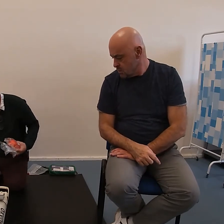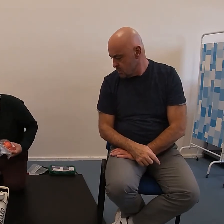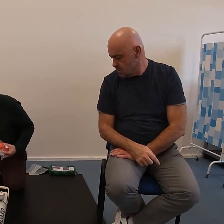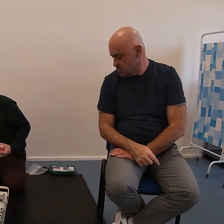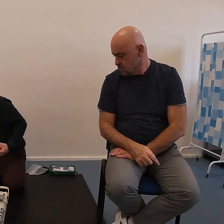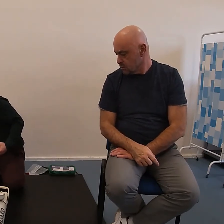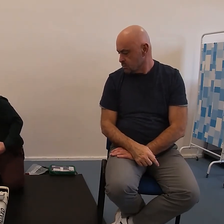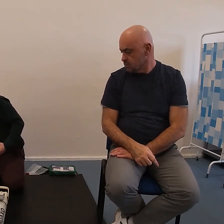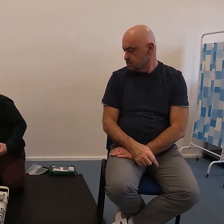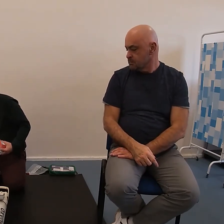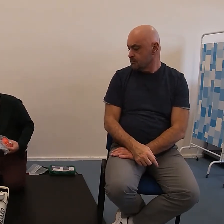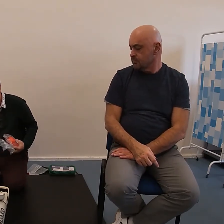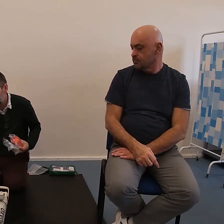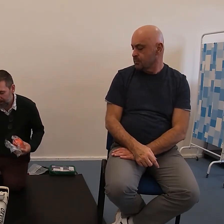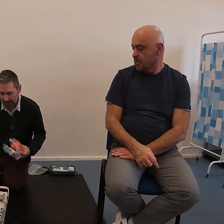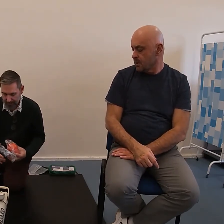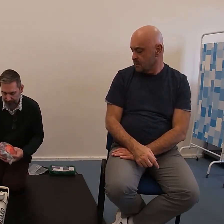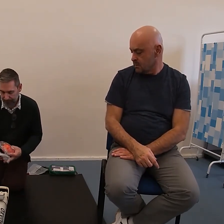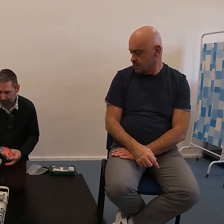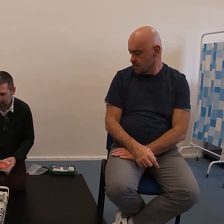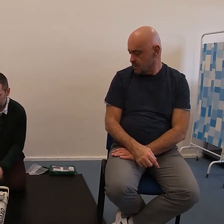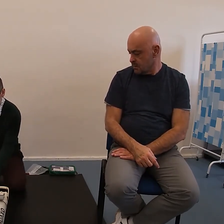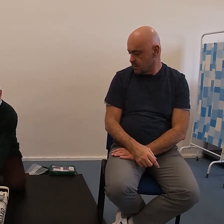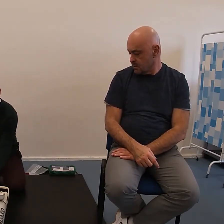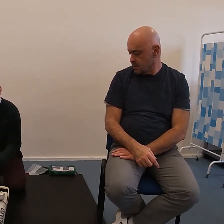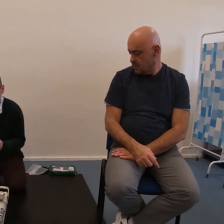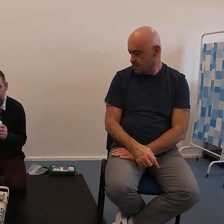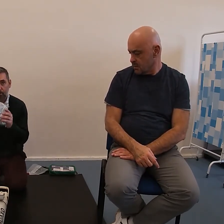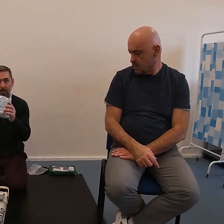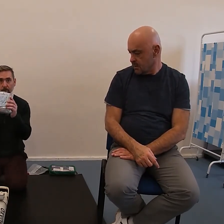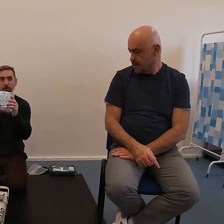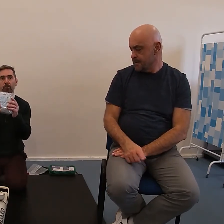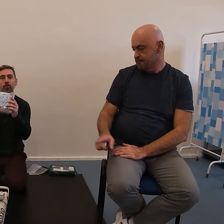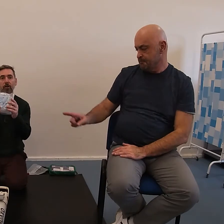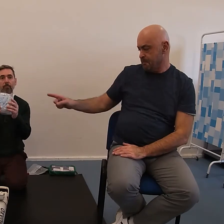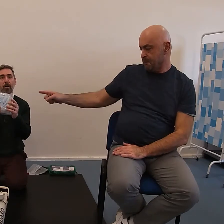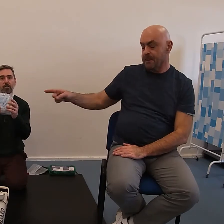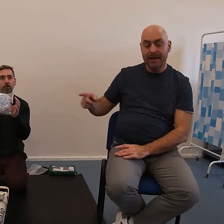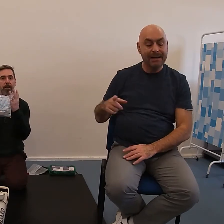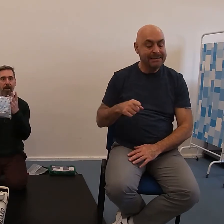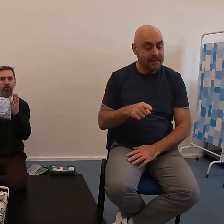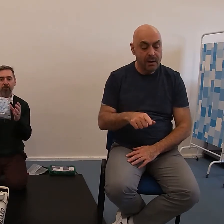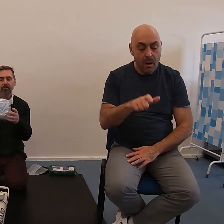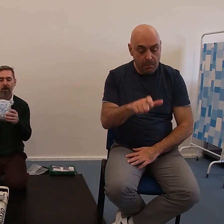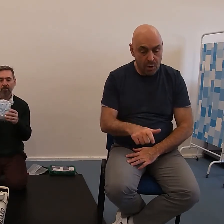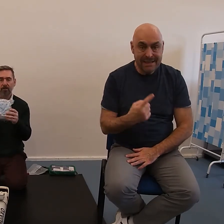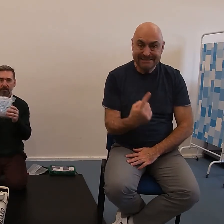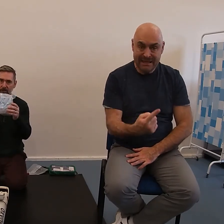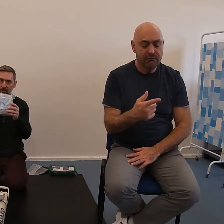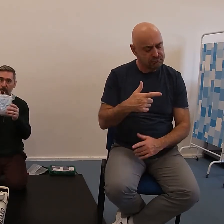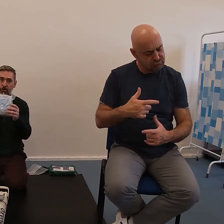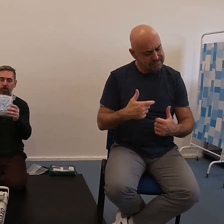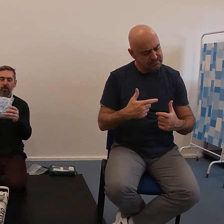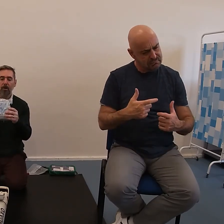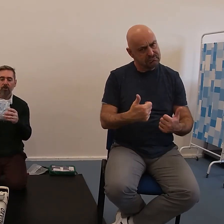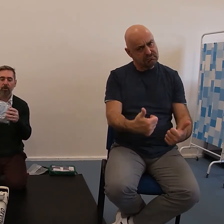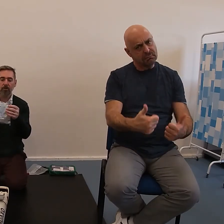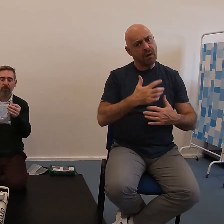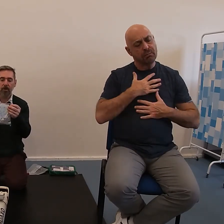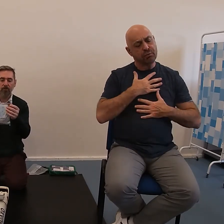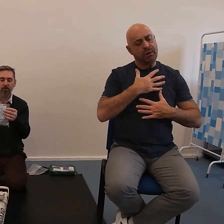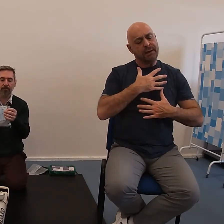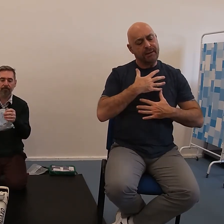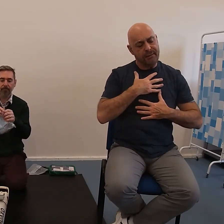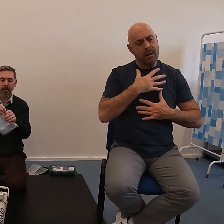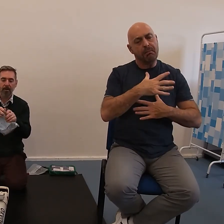available in our bag. So we'll talk about the one that we use on a person who can breathe first, because this is usually the mask we